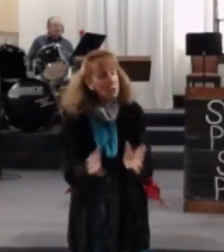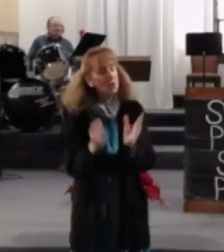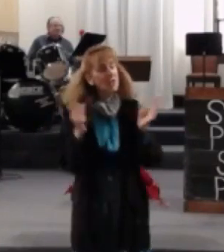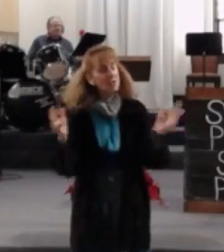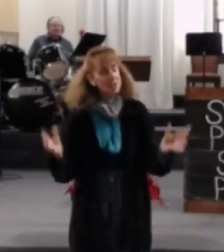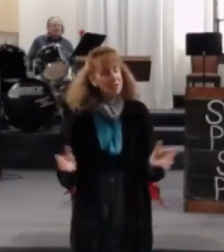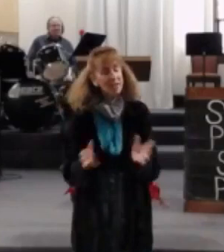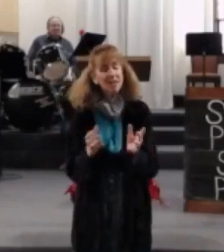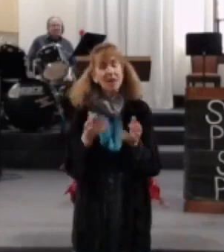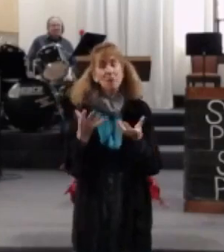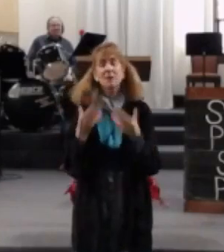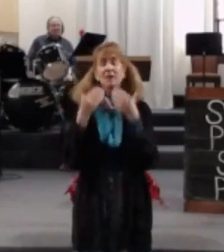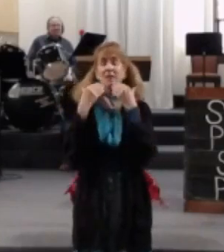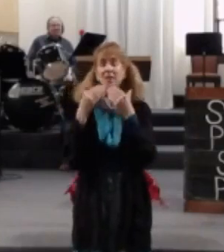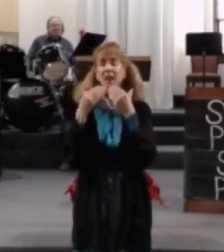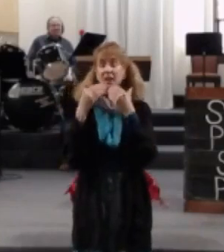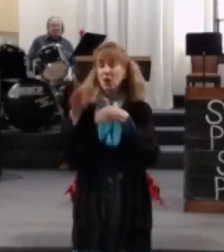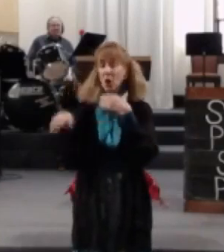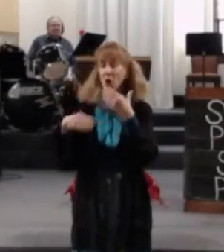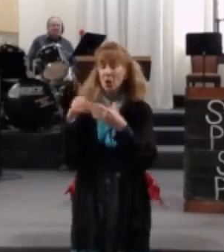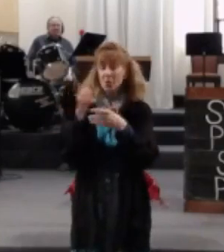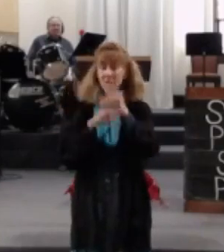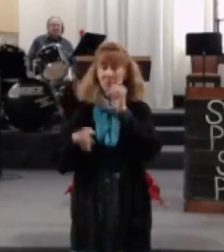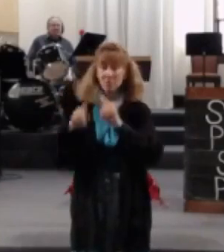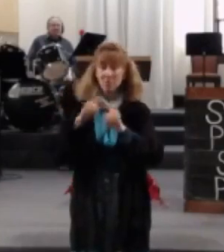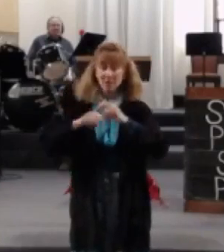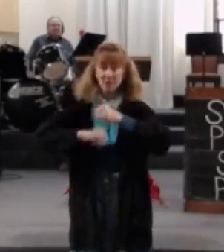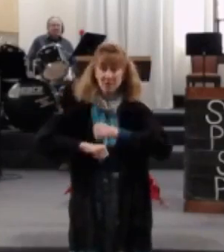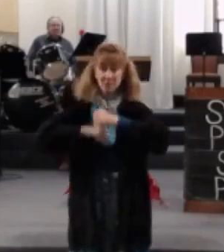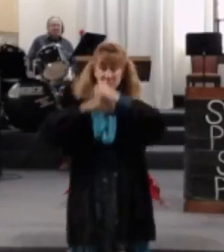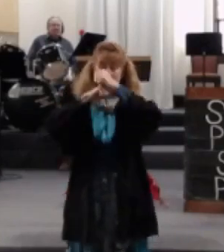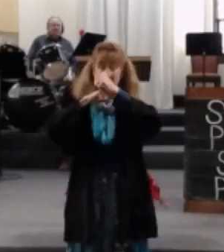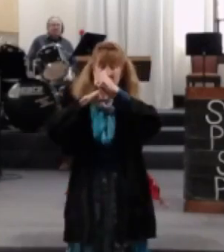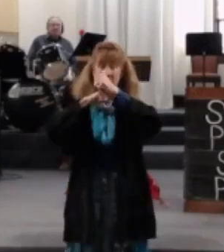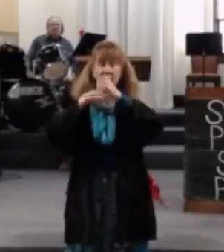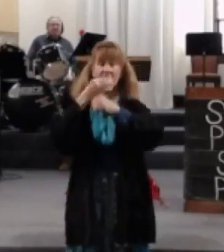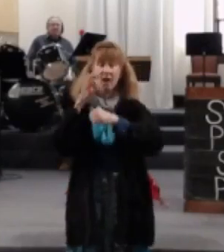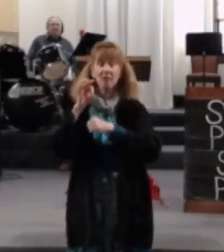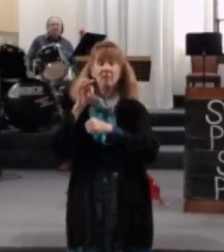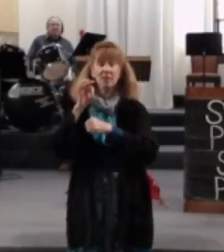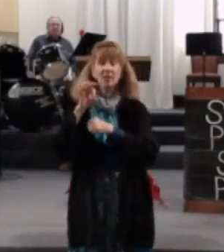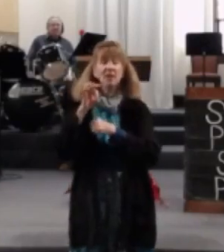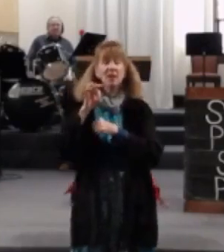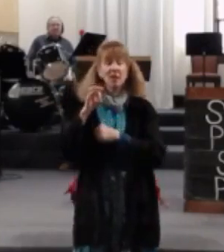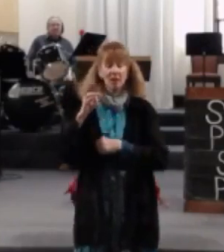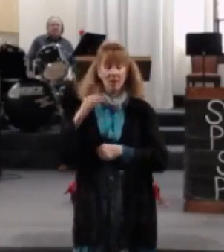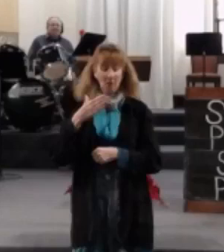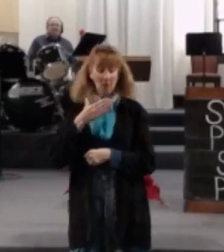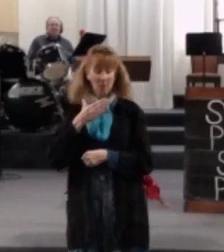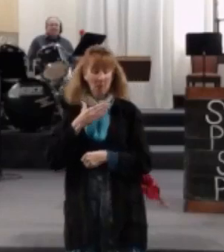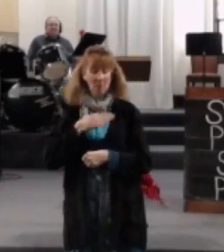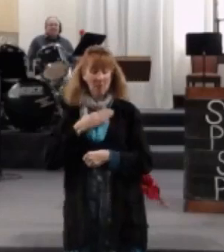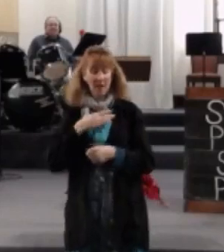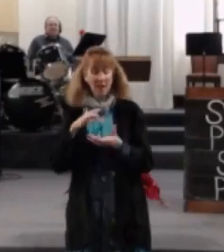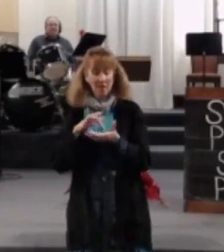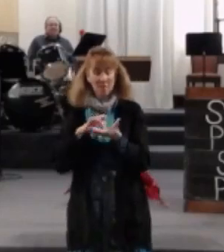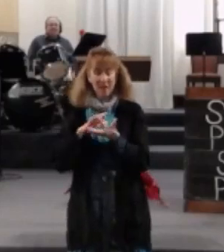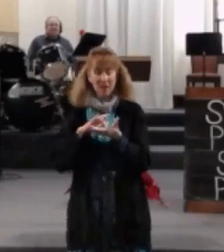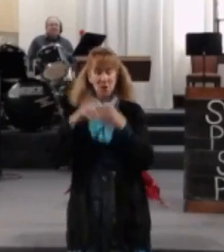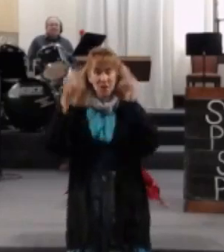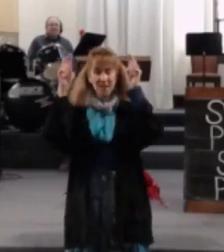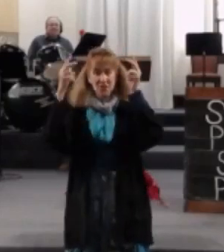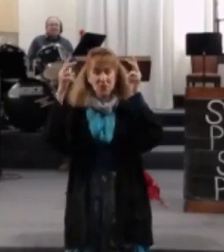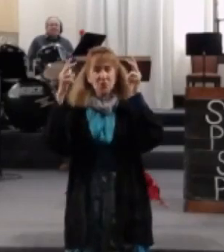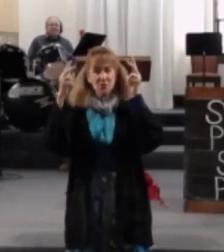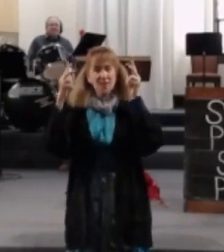I also want to thank everybody that's been supportive of my medical issues lately. You all know what